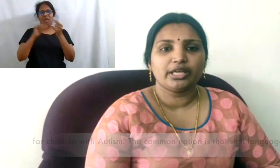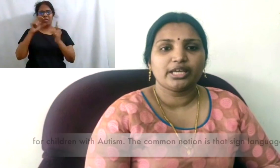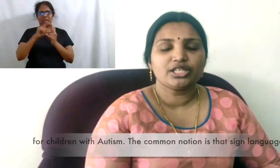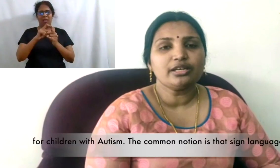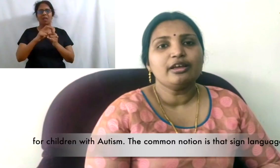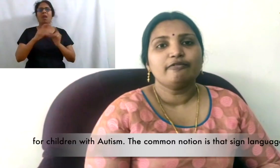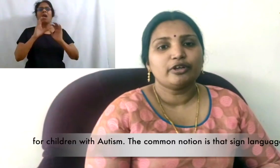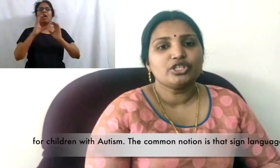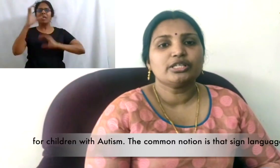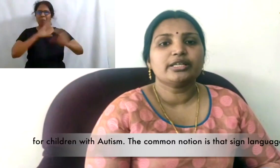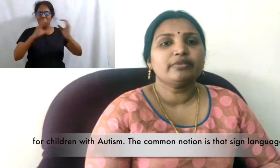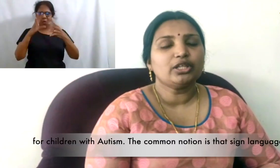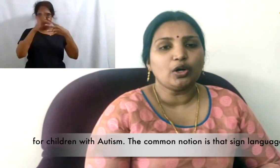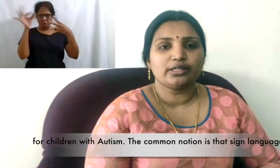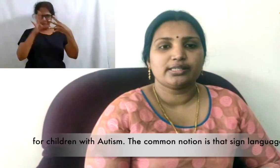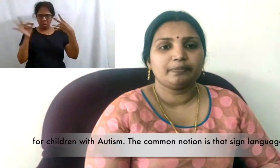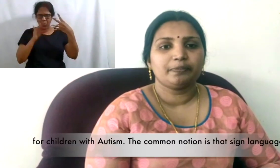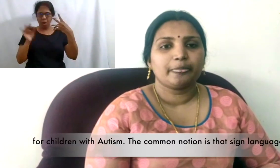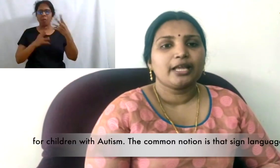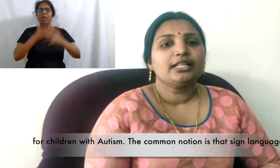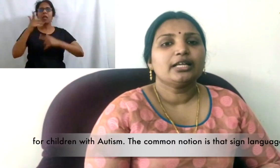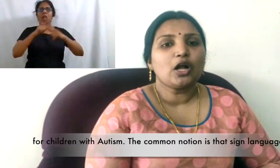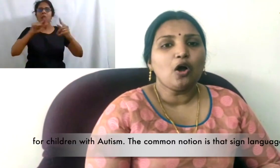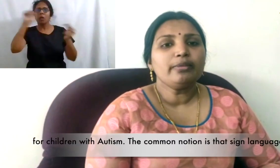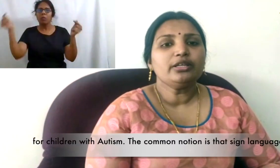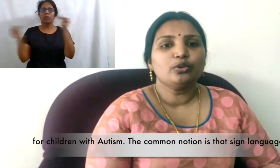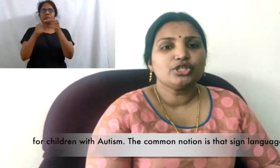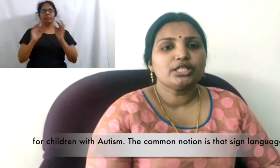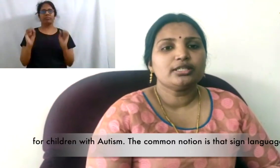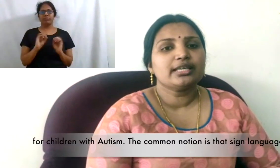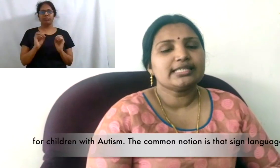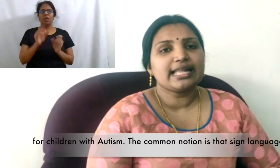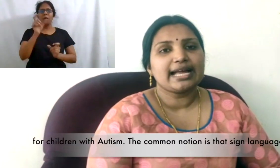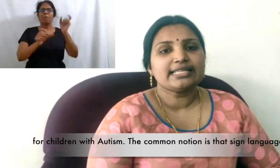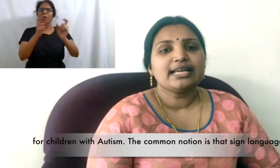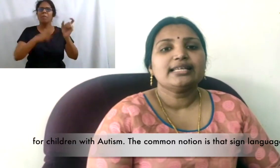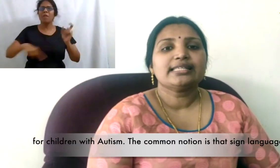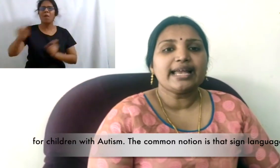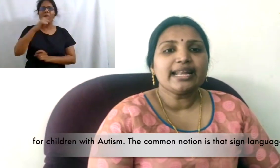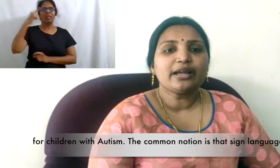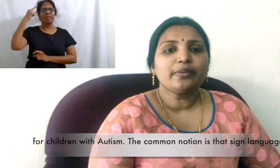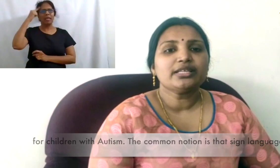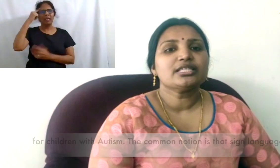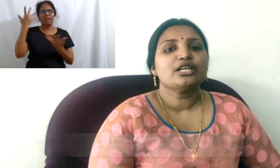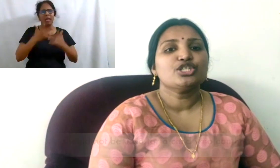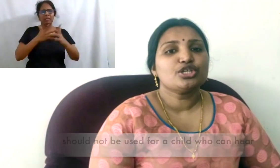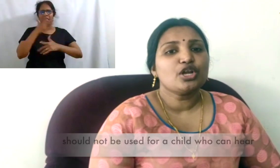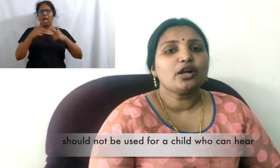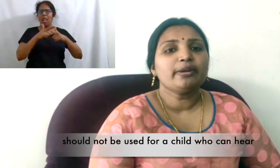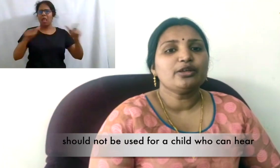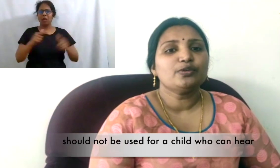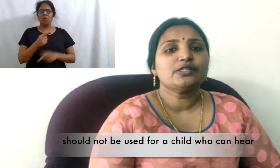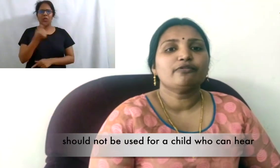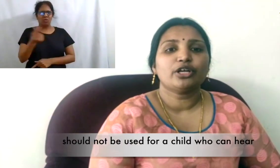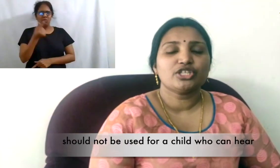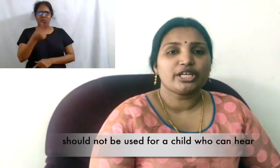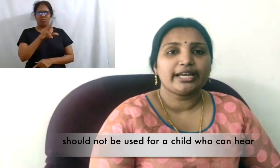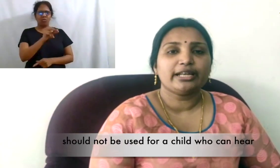communication for children with autism. The common notion is that sign language should not be used for a child who